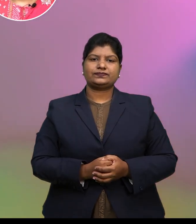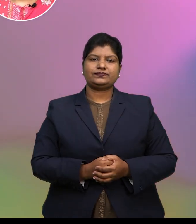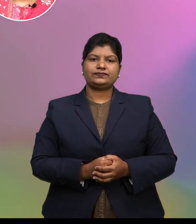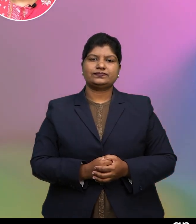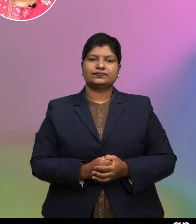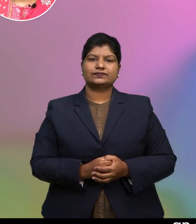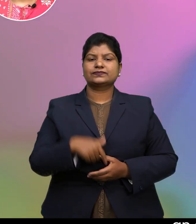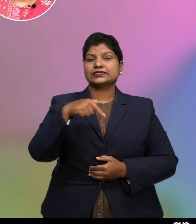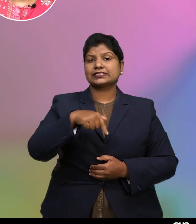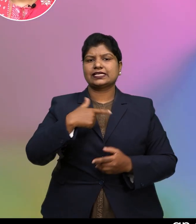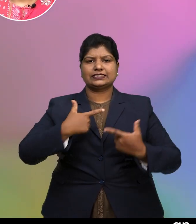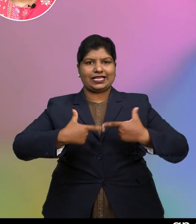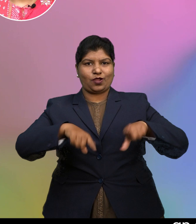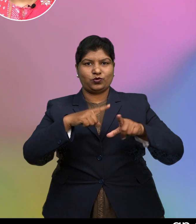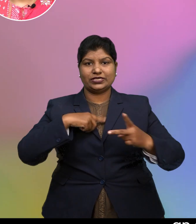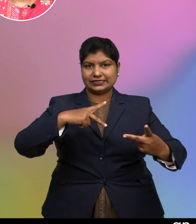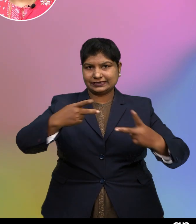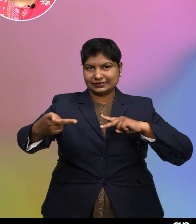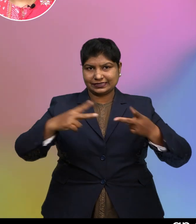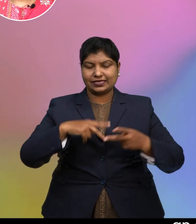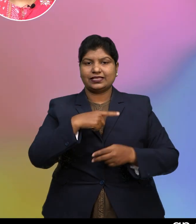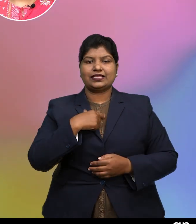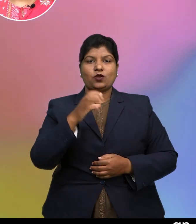This allows an exchange of oxygen,